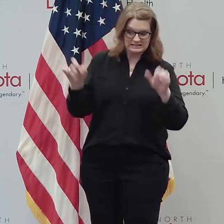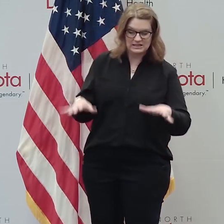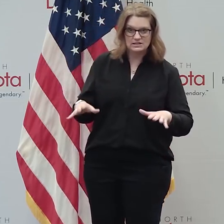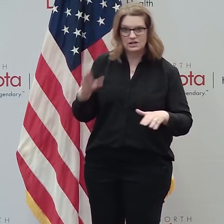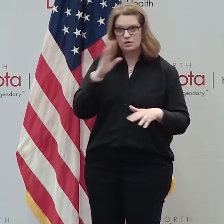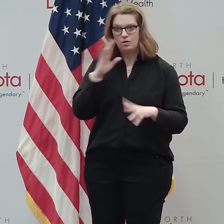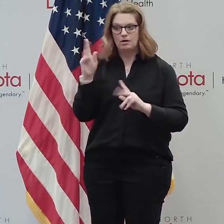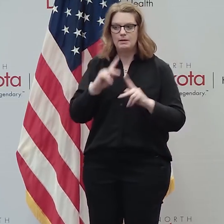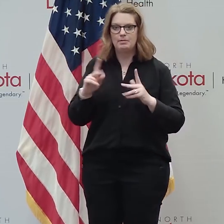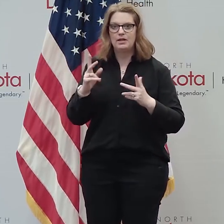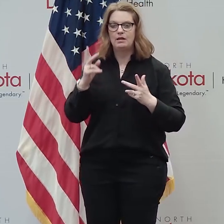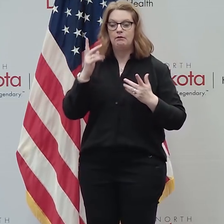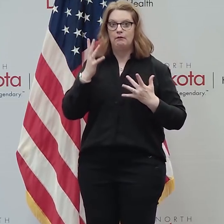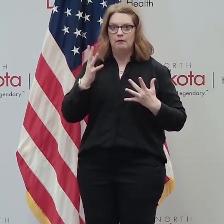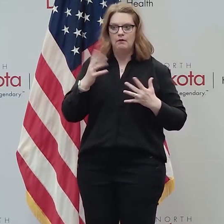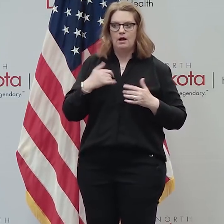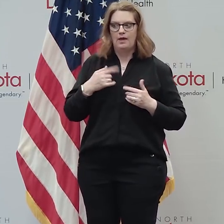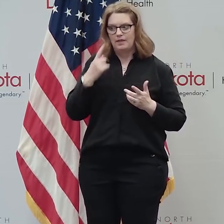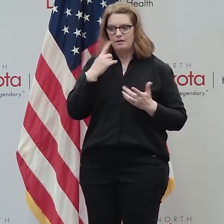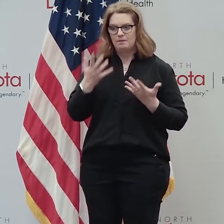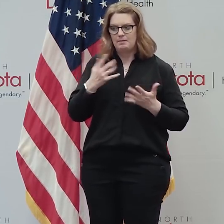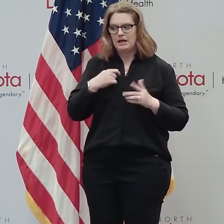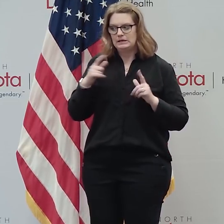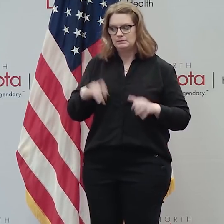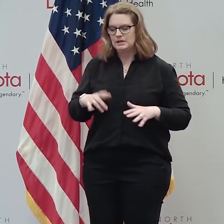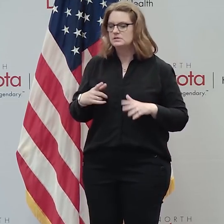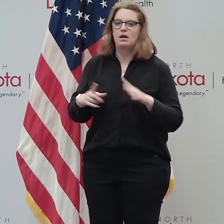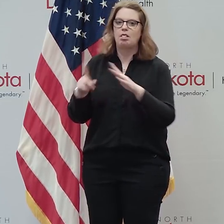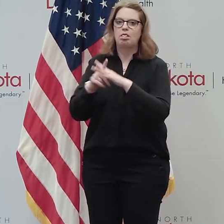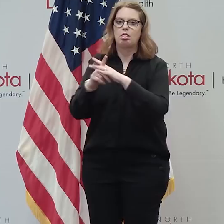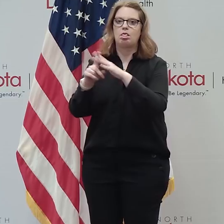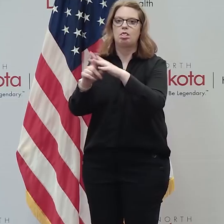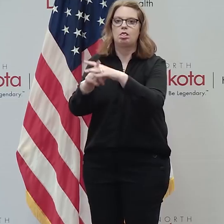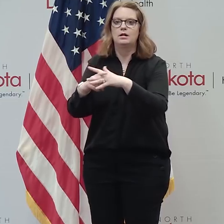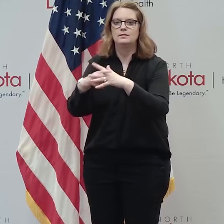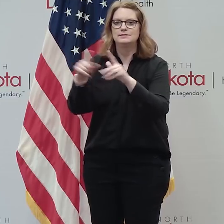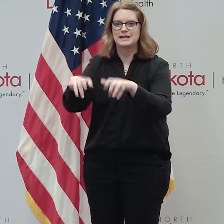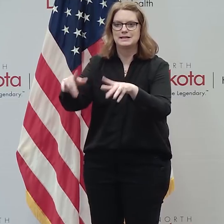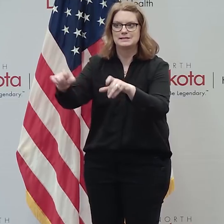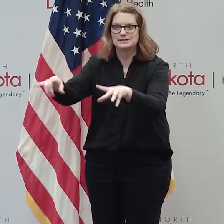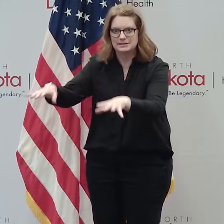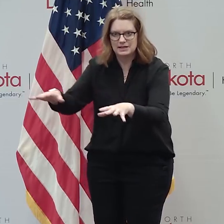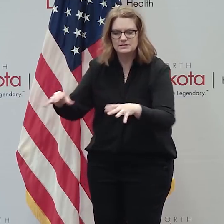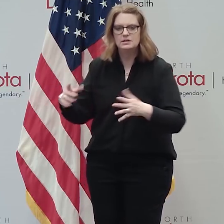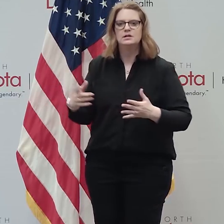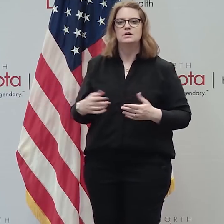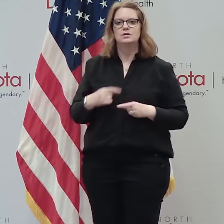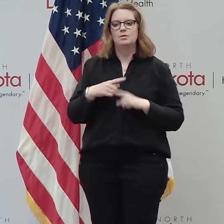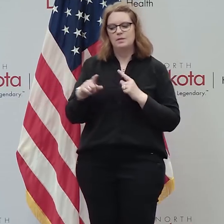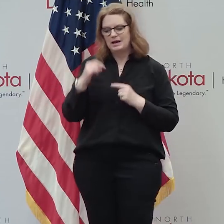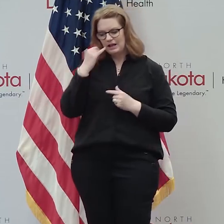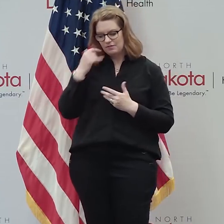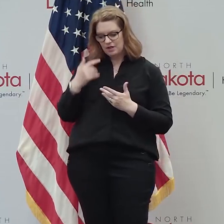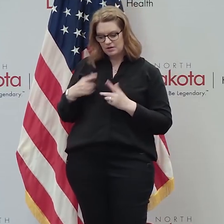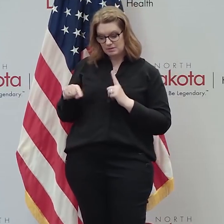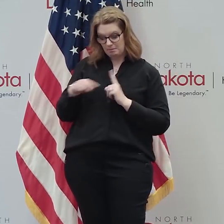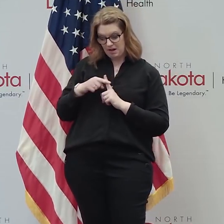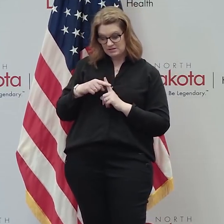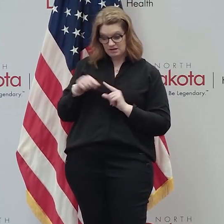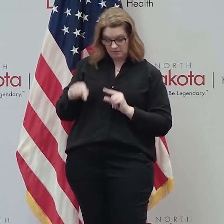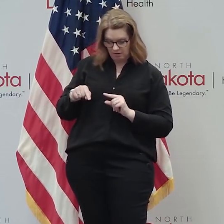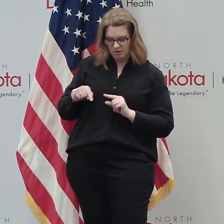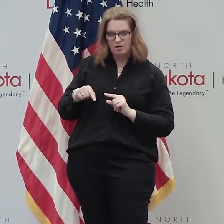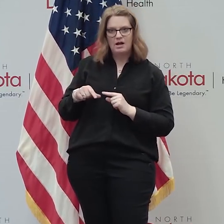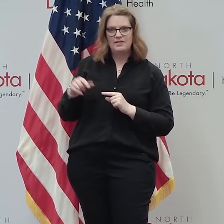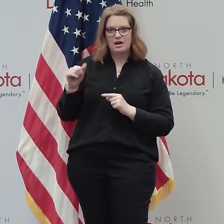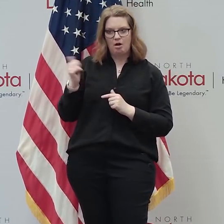of identifying people who've been in close contact with positives and invite them and get them tested, then the positive daily rate's